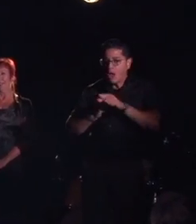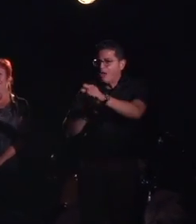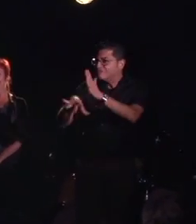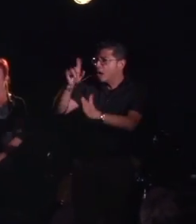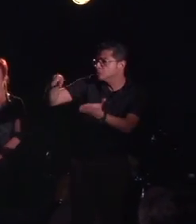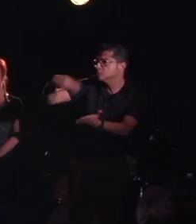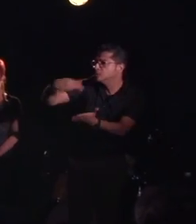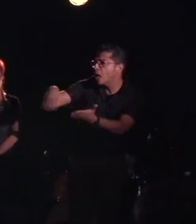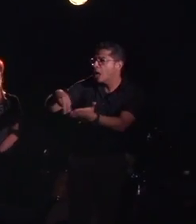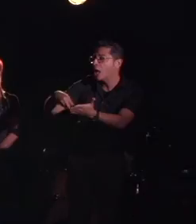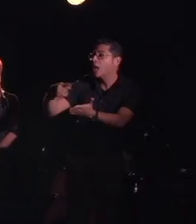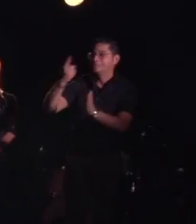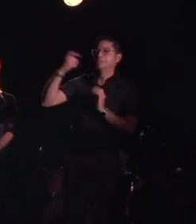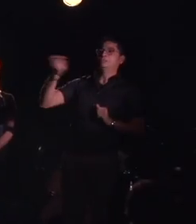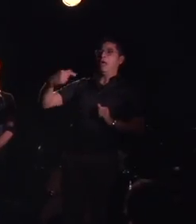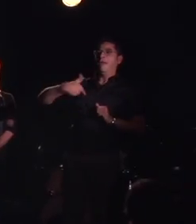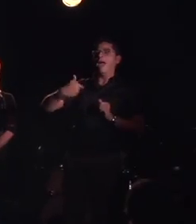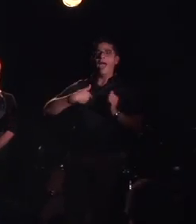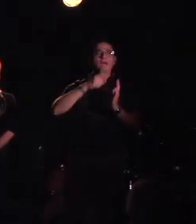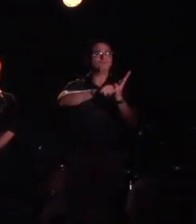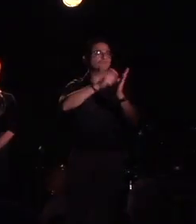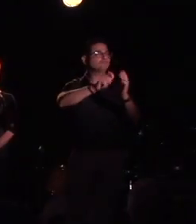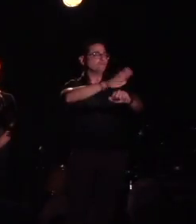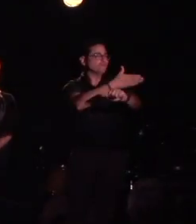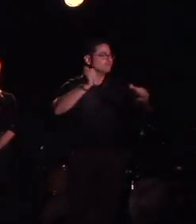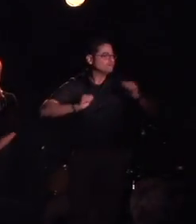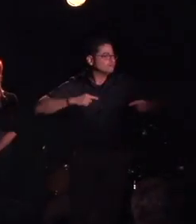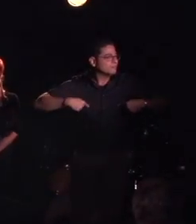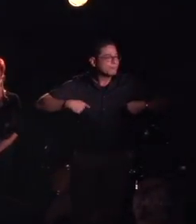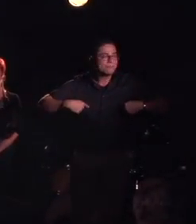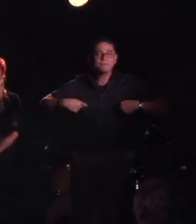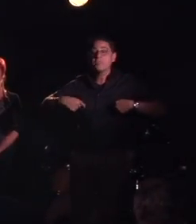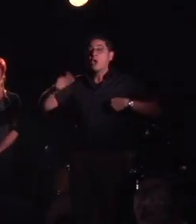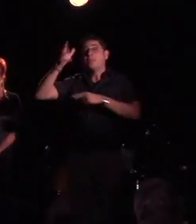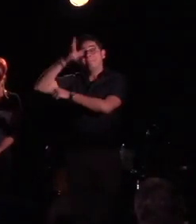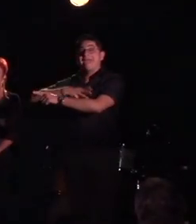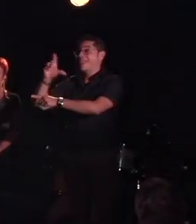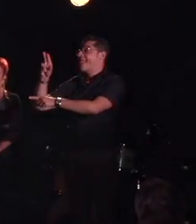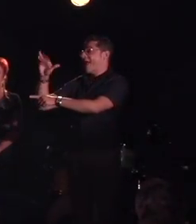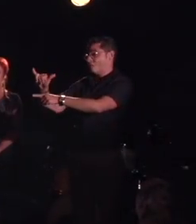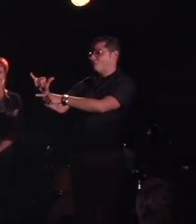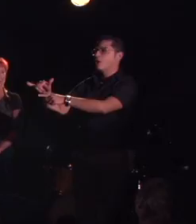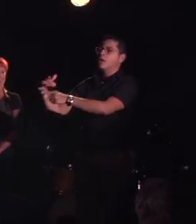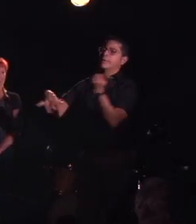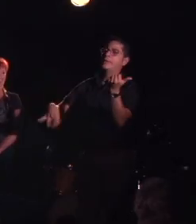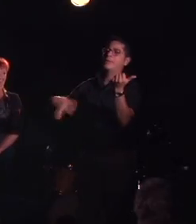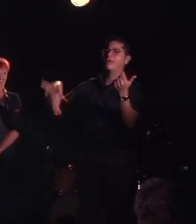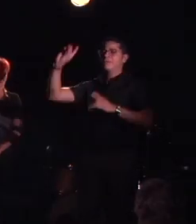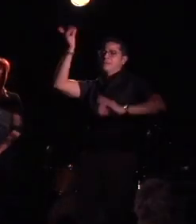dancer, and she found out that I was a composer. The other ticket taker, Larry, a flamenco